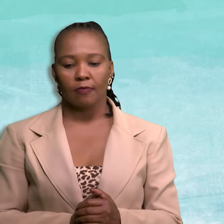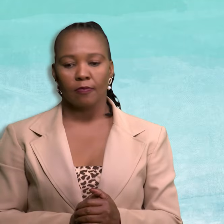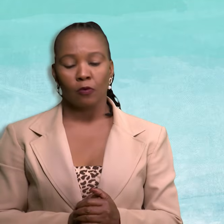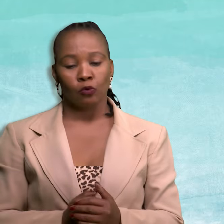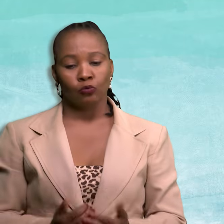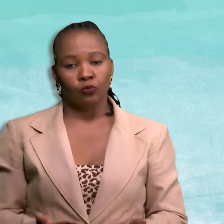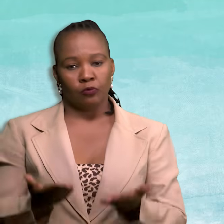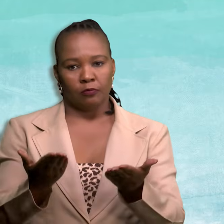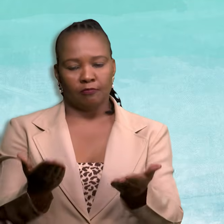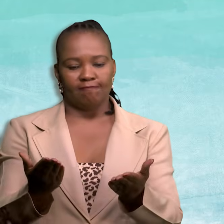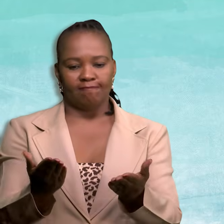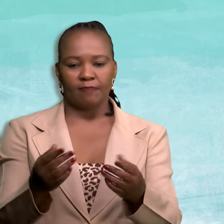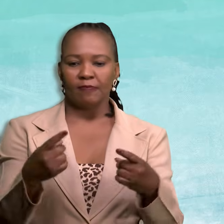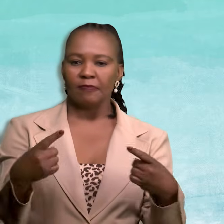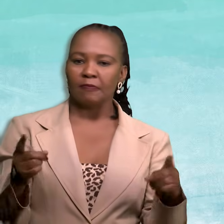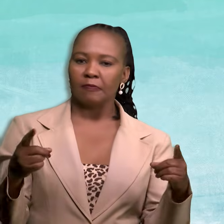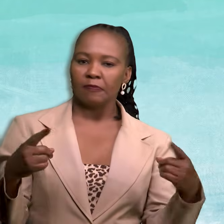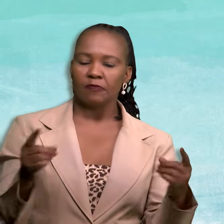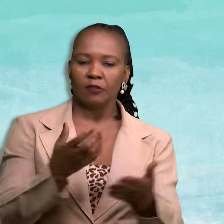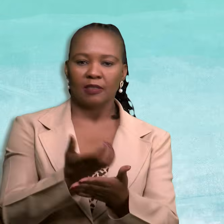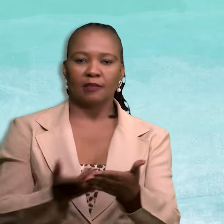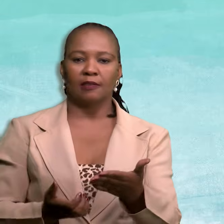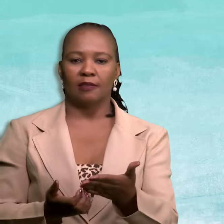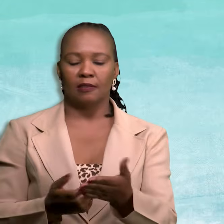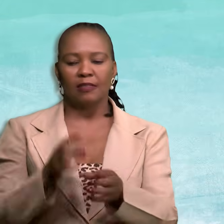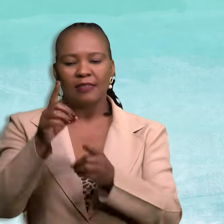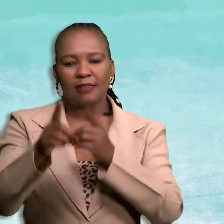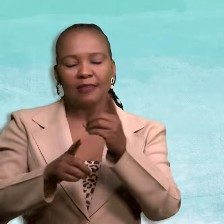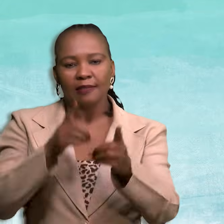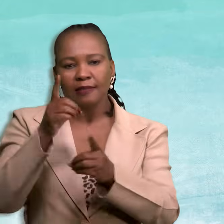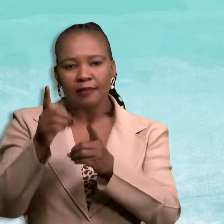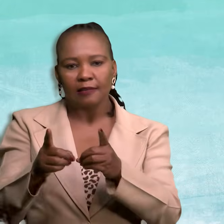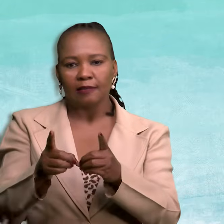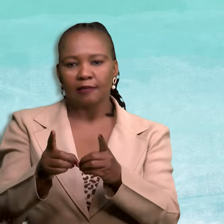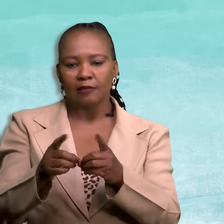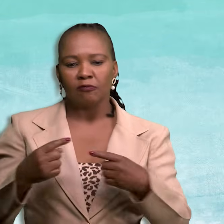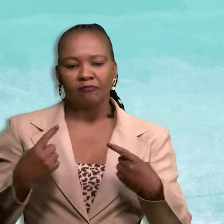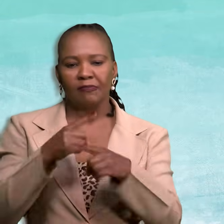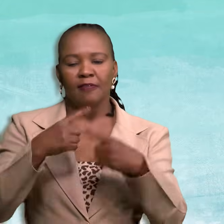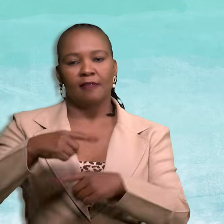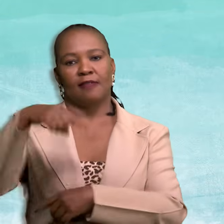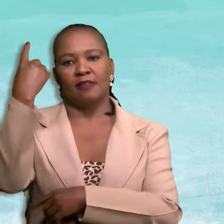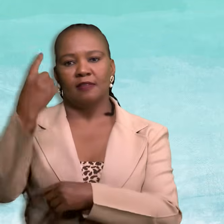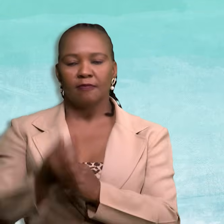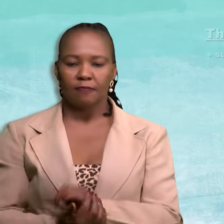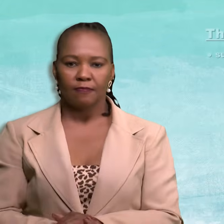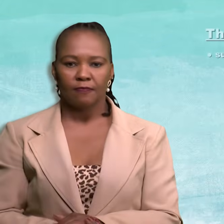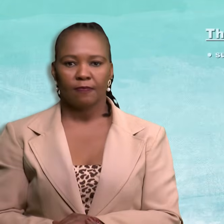Now I want to show you the difference between the 2 types of essays. I will discuss the argumentative essay